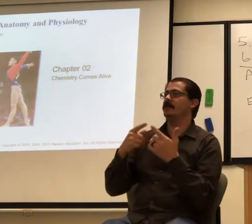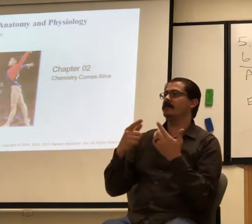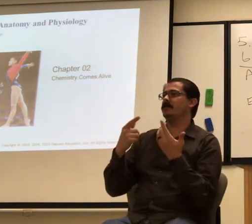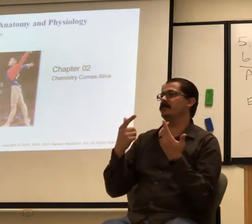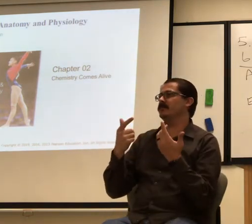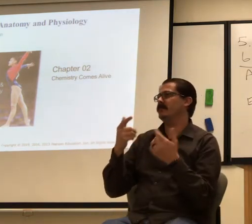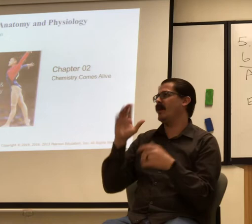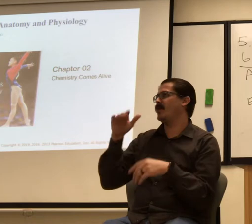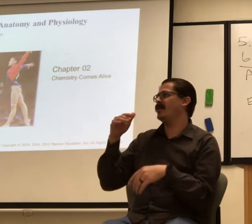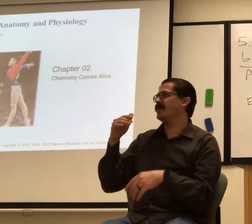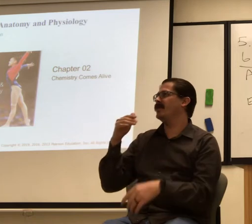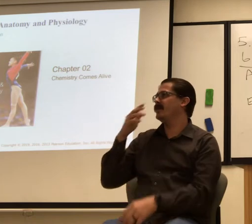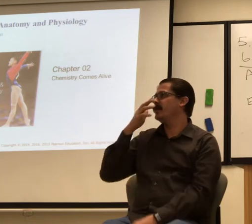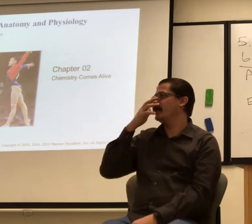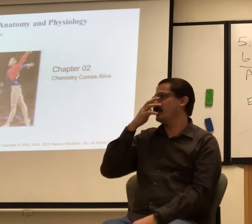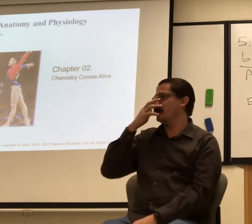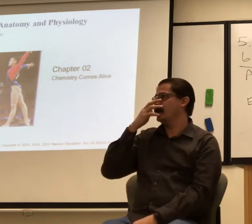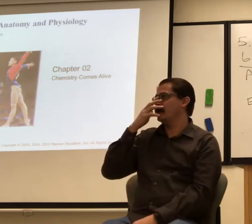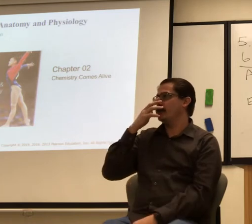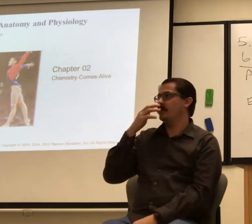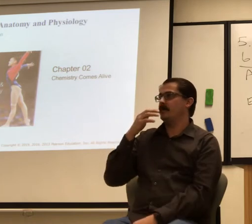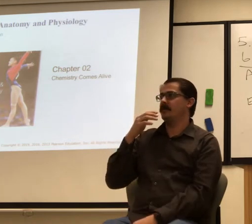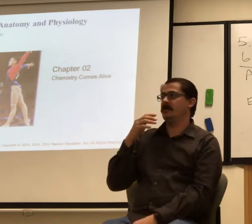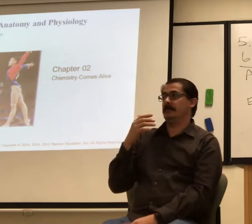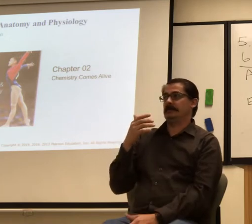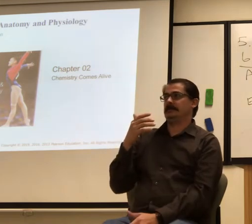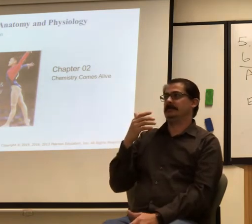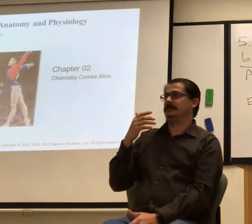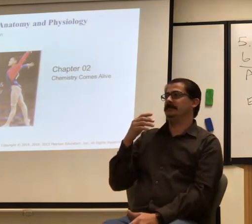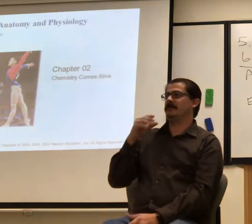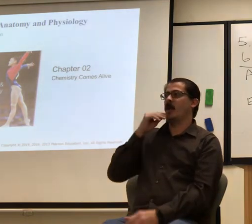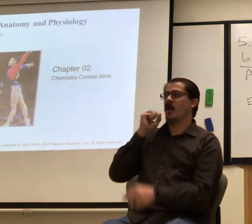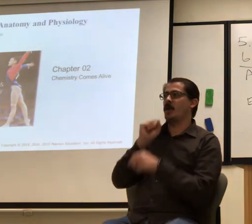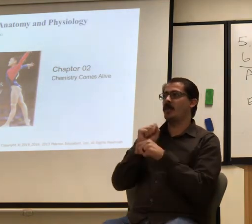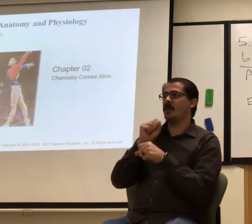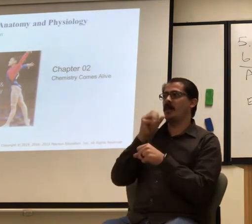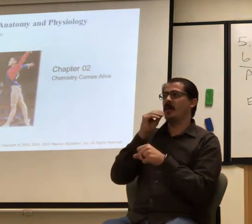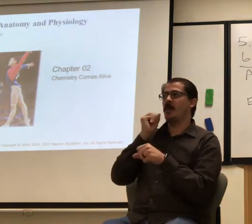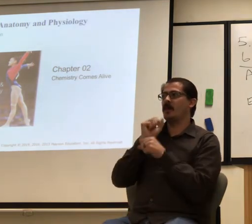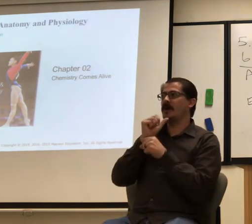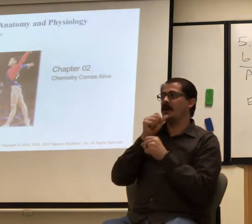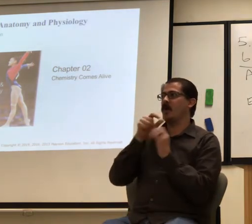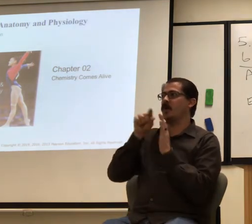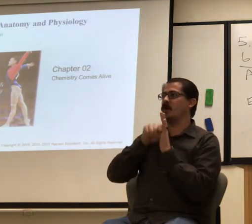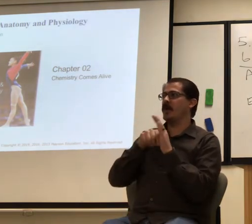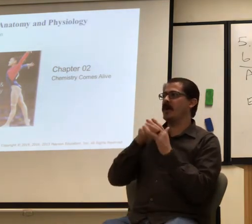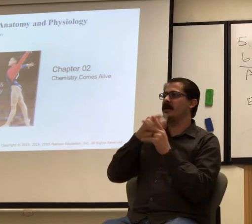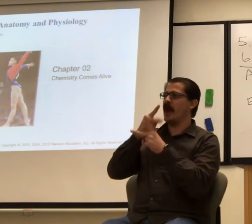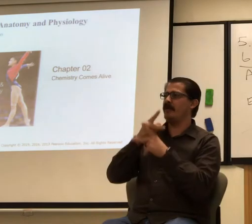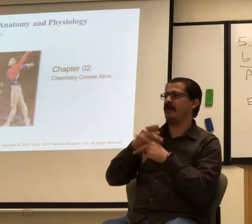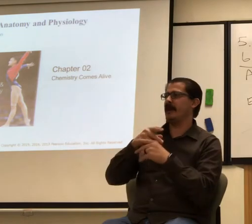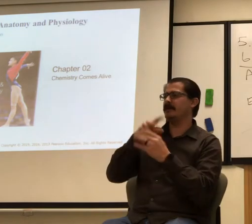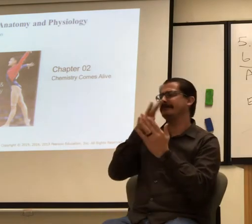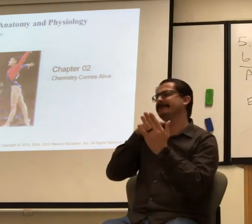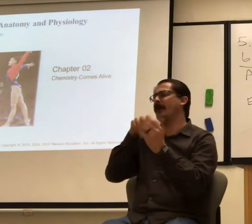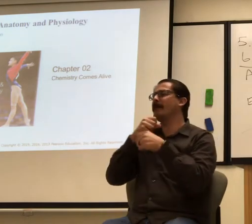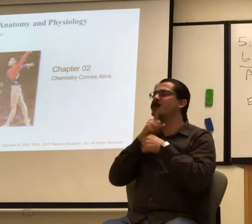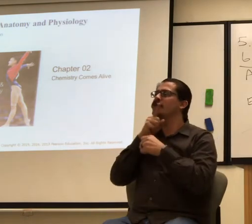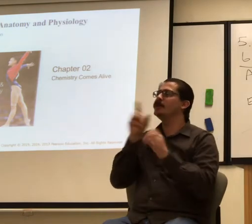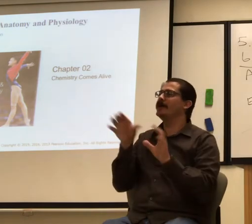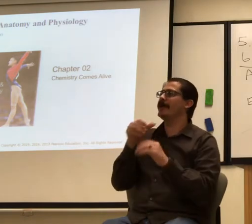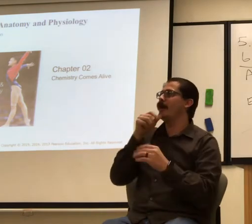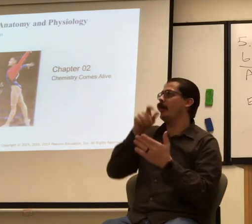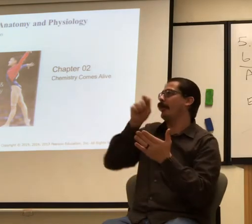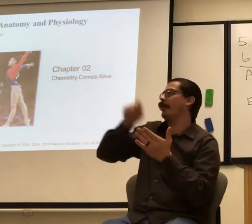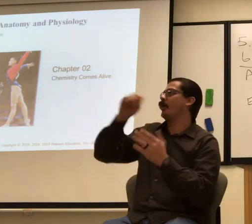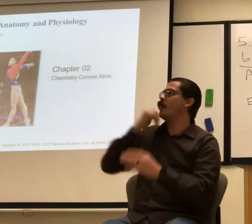like 10 points. Homework assignments, I don't grade very carefully. I just grade to see that you did it and you really tried. And I don't mark things